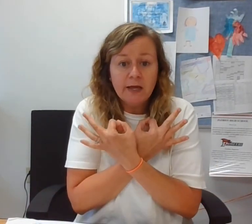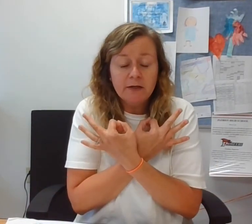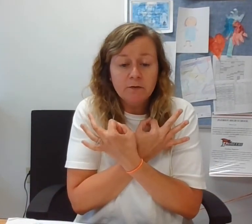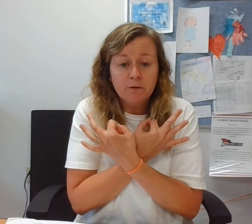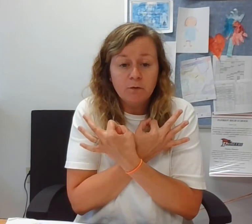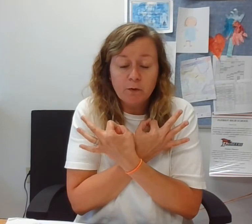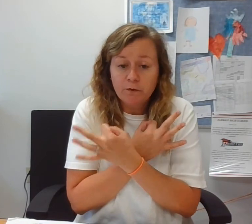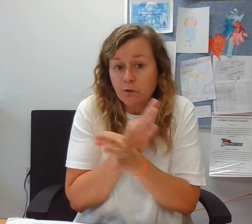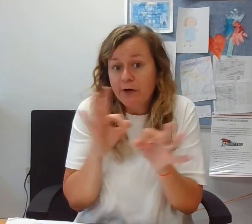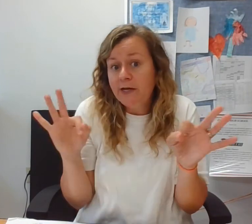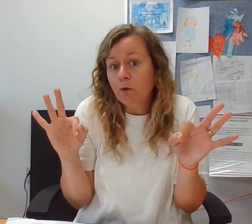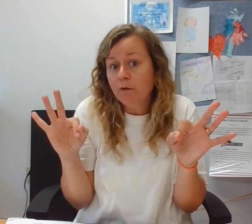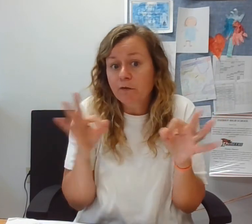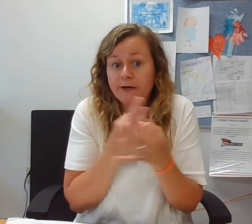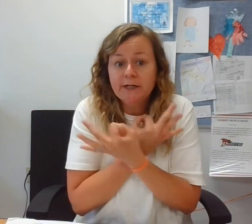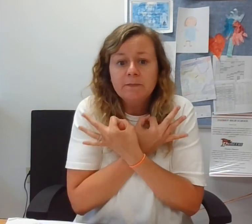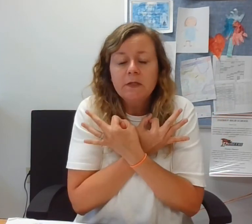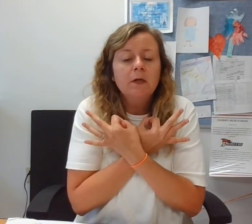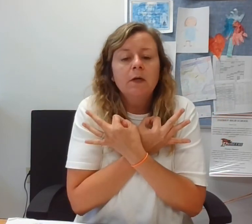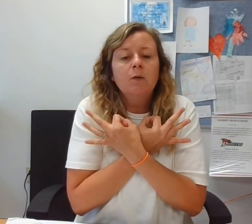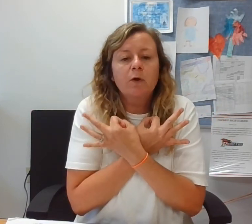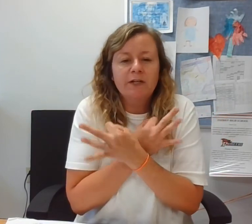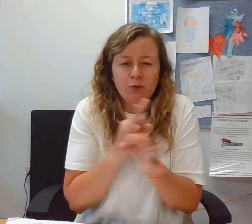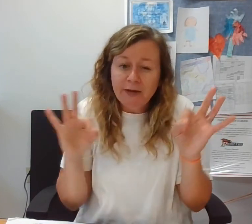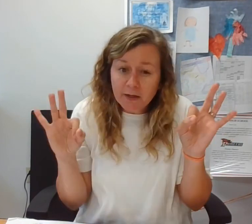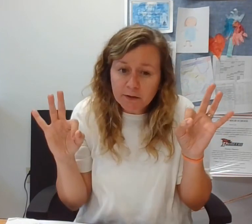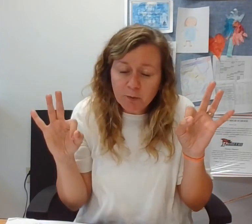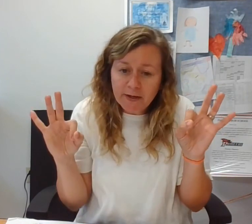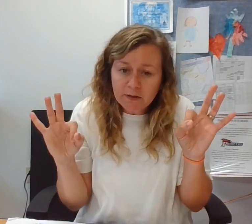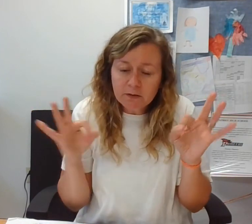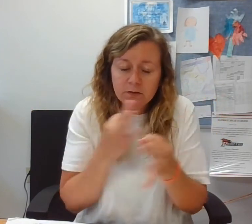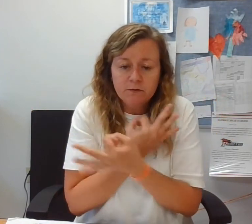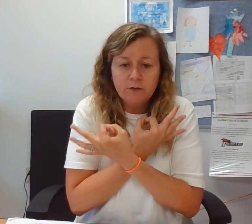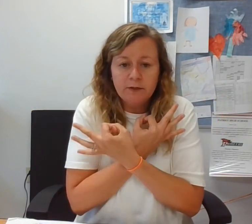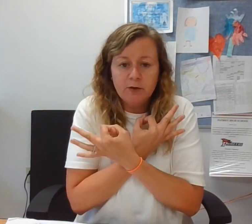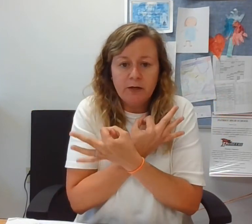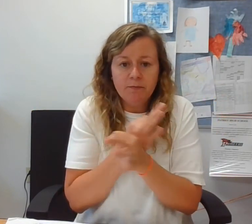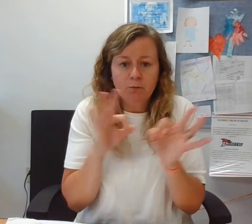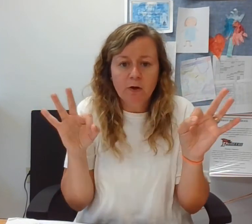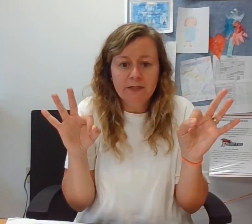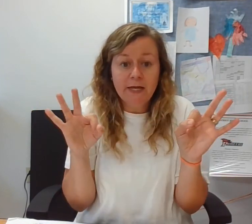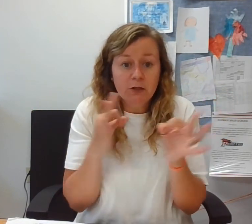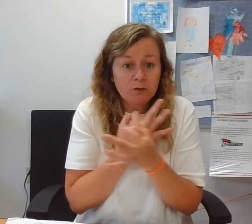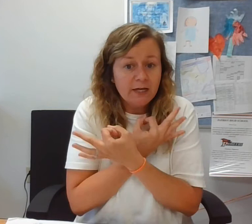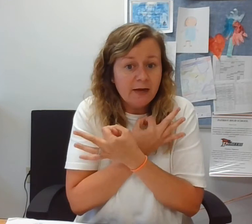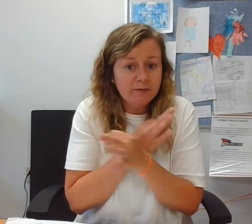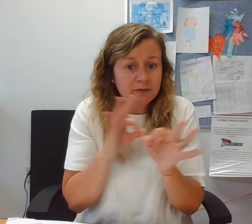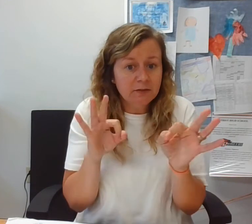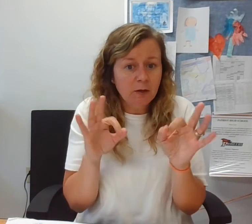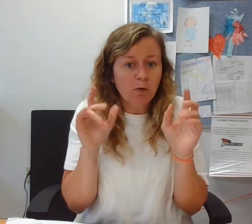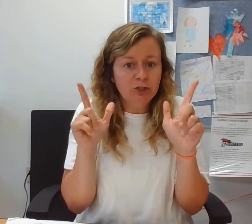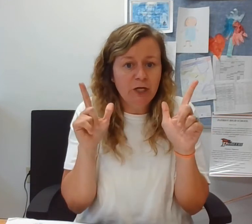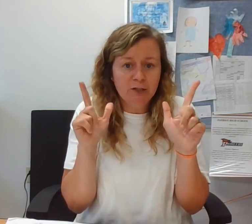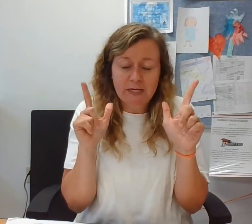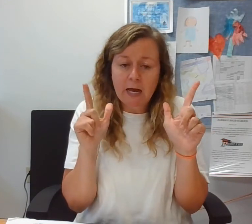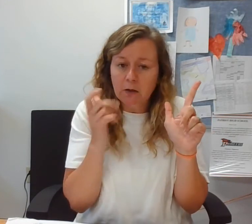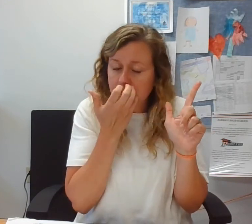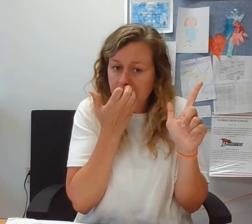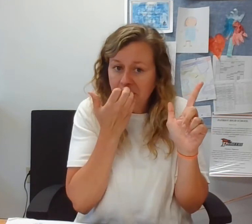sign for free or freedom. We're going to tweak it a little bit for liberty. We're going to take those F's and we're going to change them to L's.